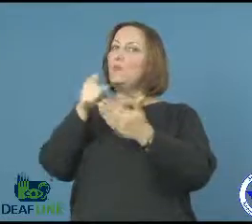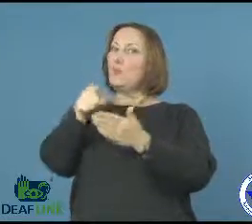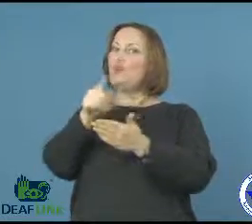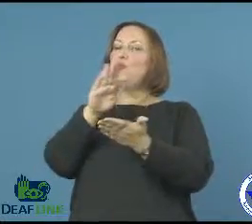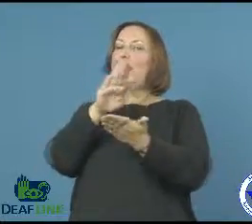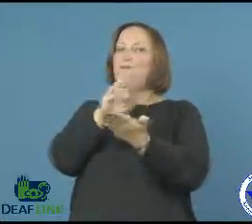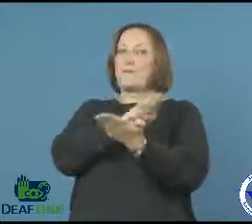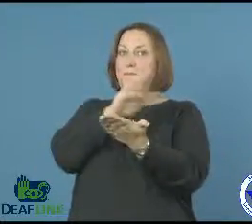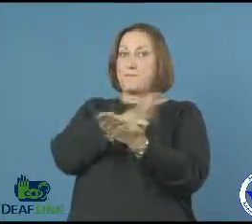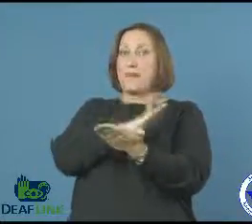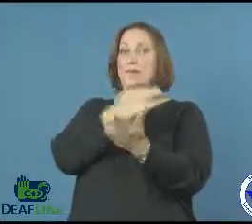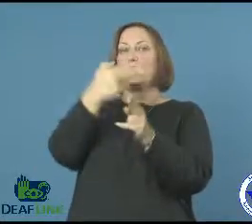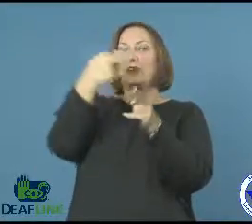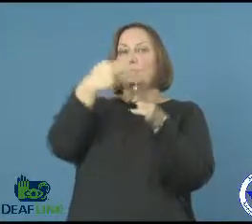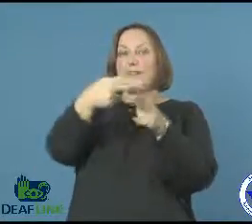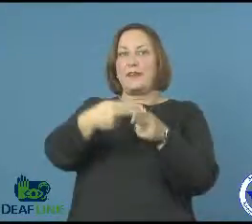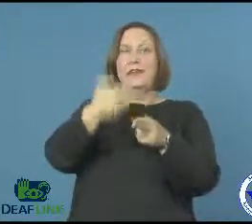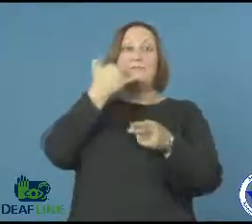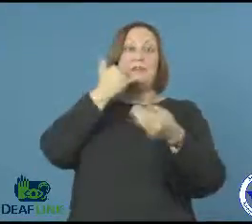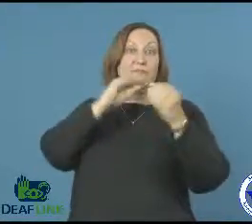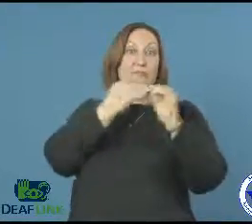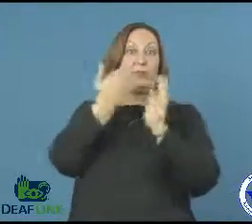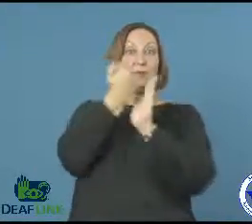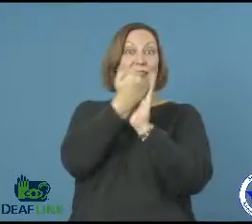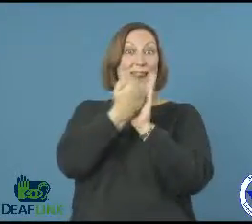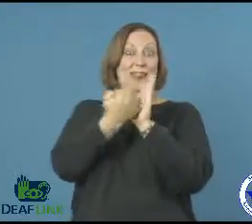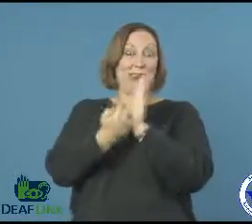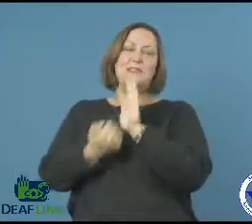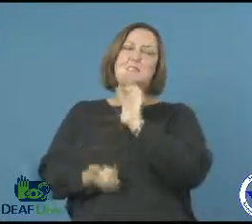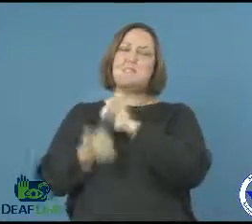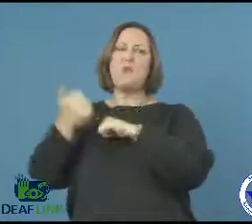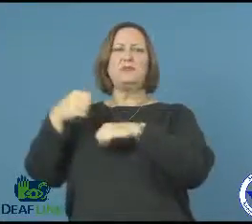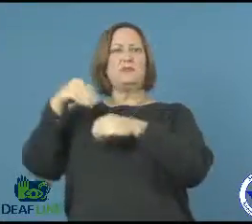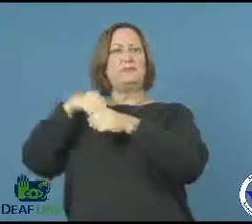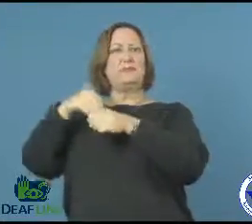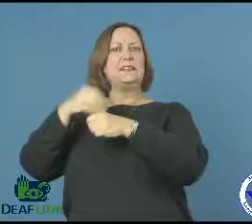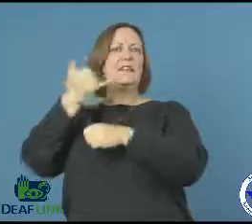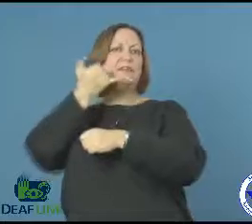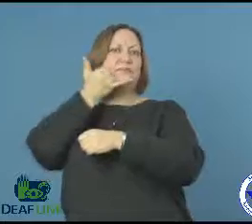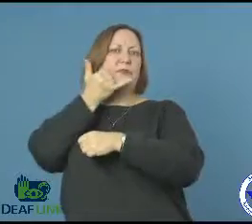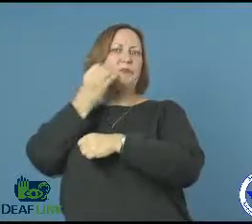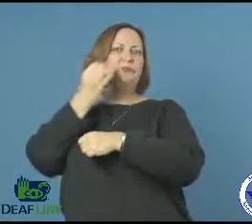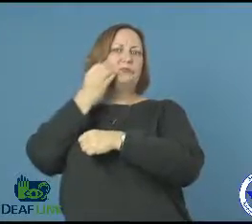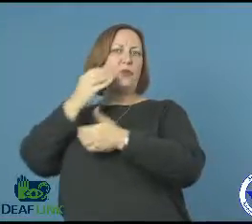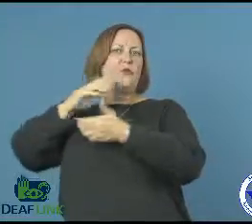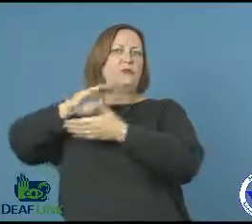information on paper that you normally store in electronic devices.